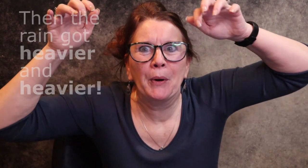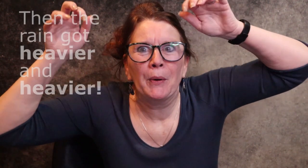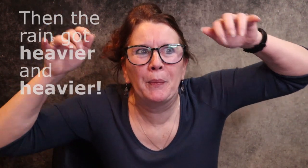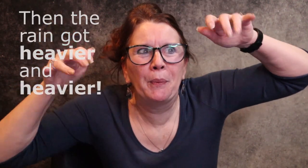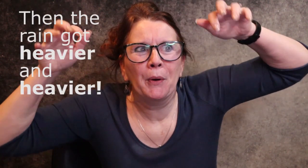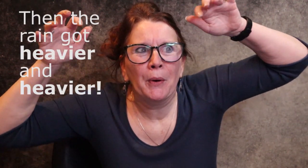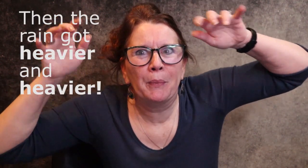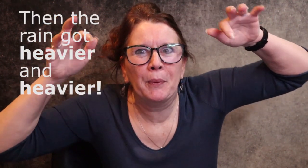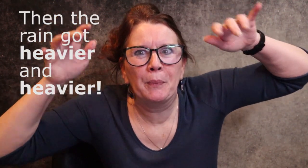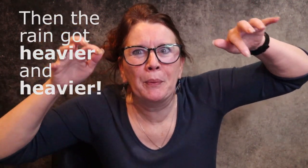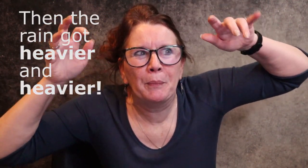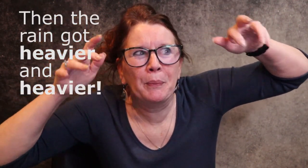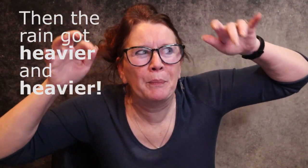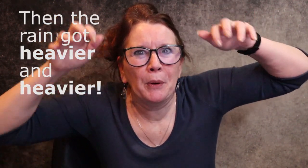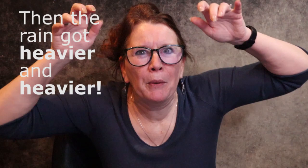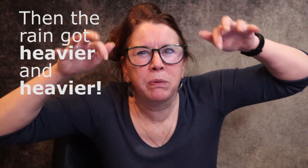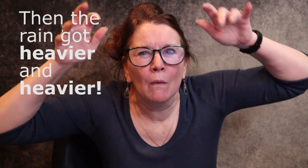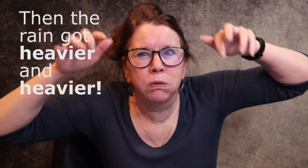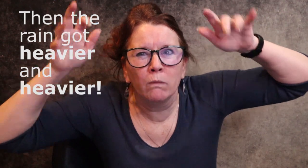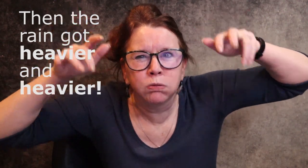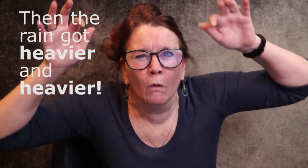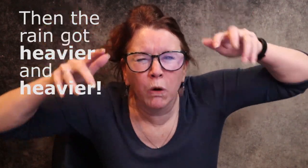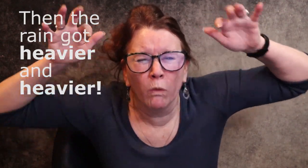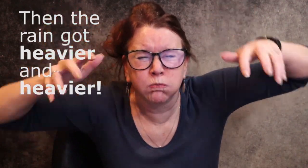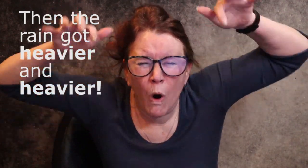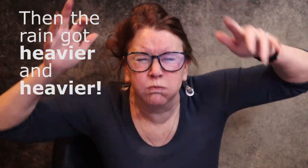as the rain gradually increased to a heavy torrent